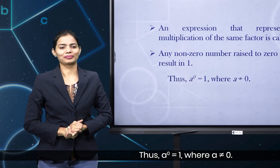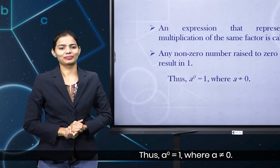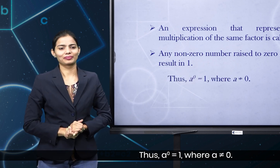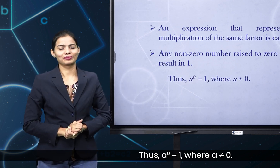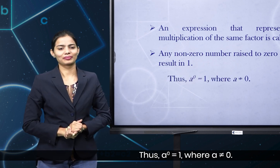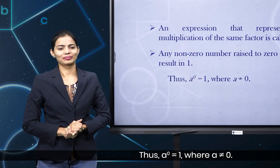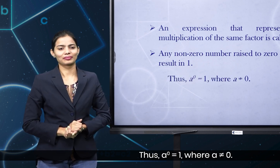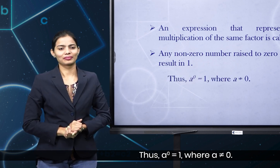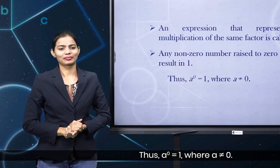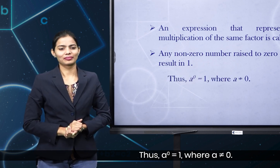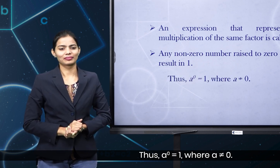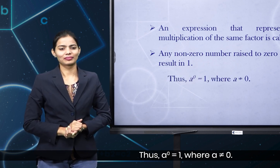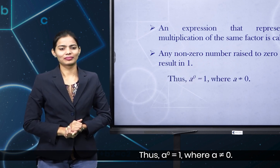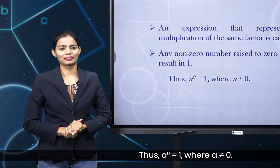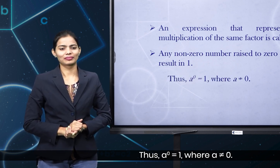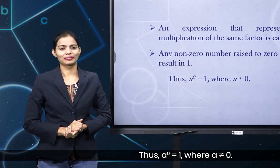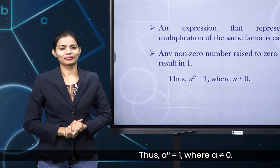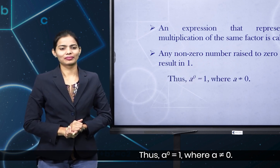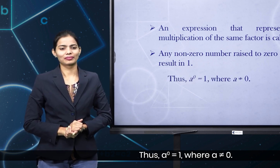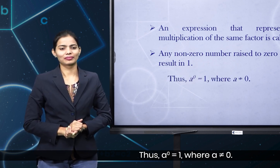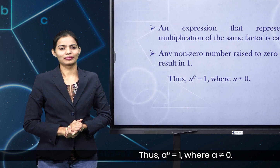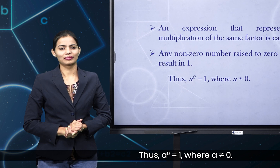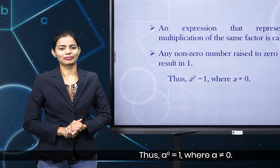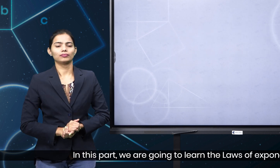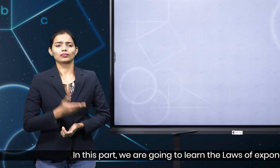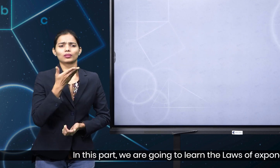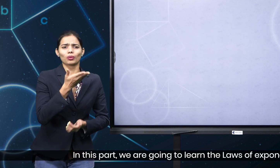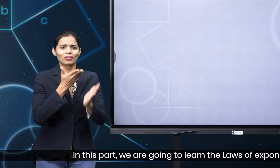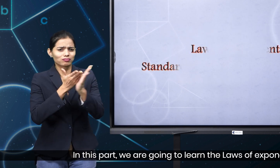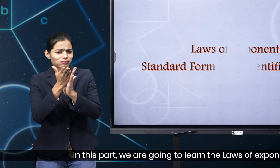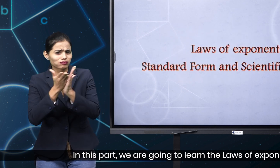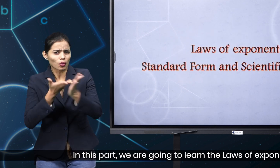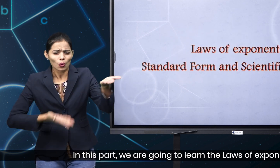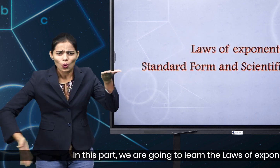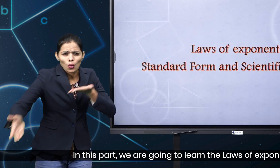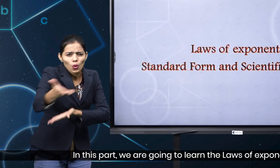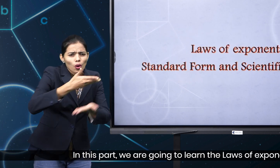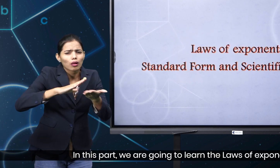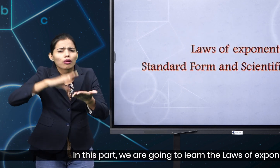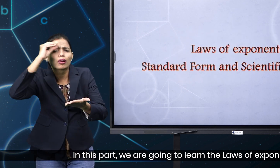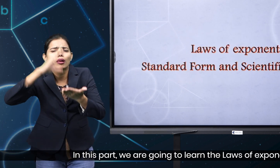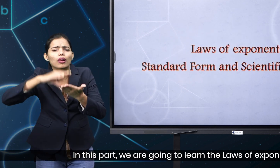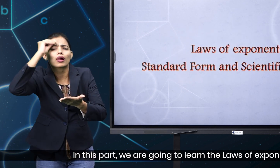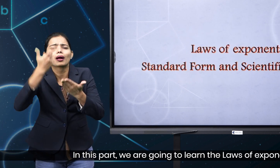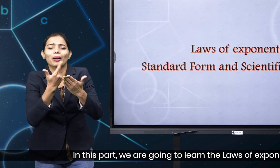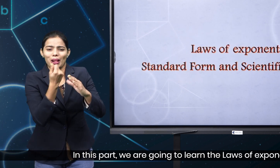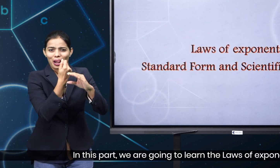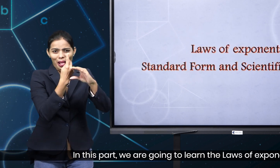is equal to 1 where a is not equal to 0. In this part, we are going to learn the laws of